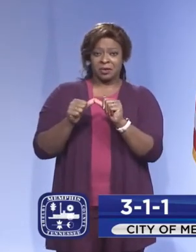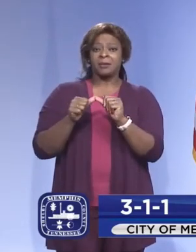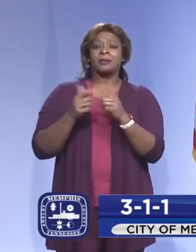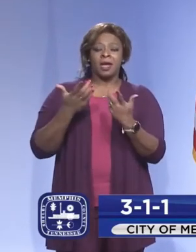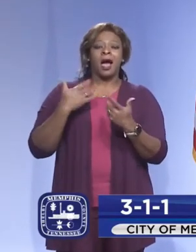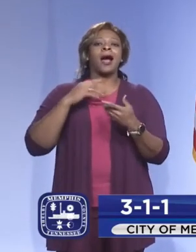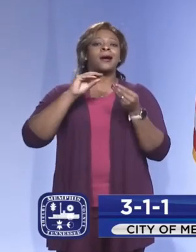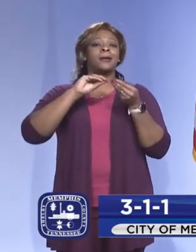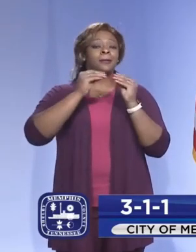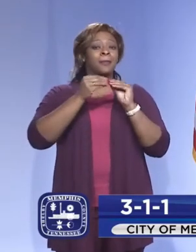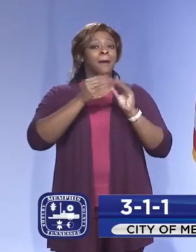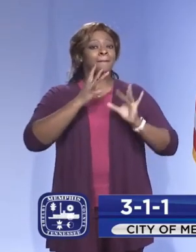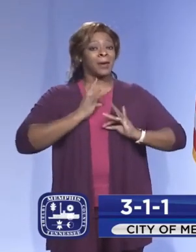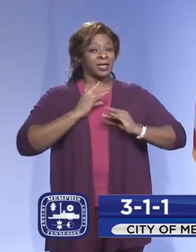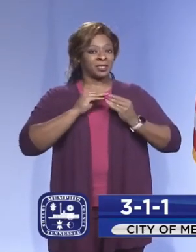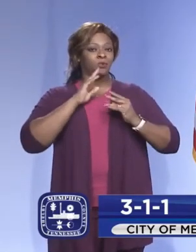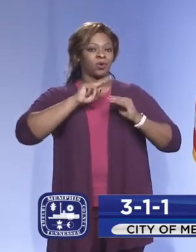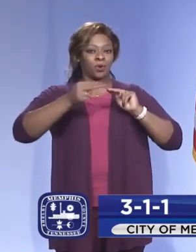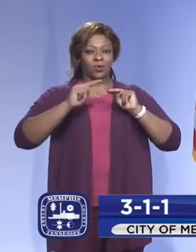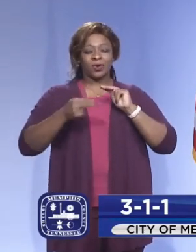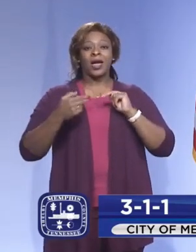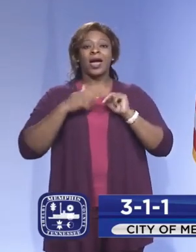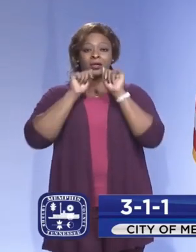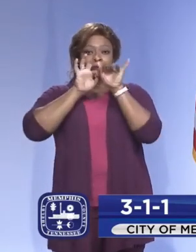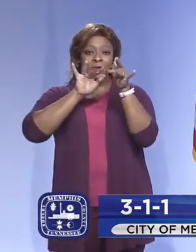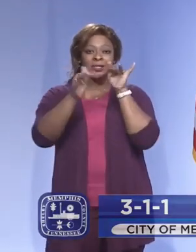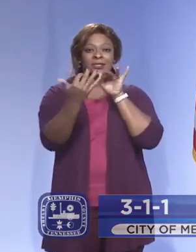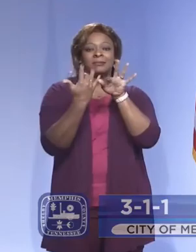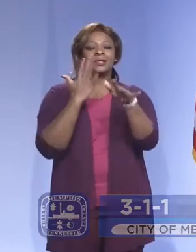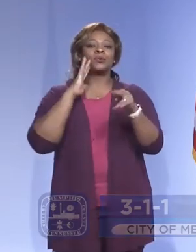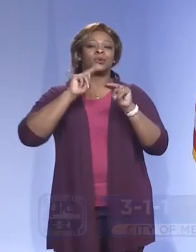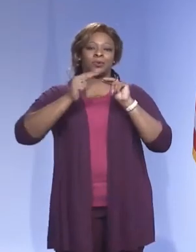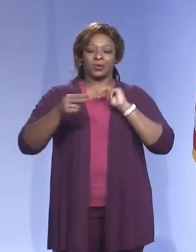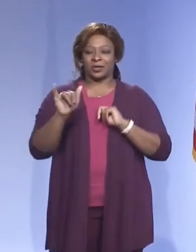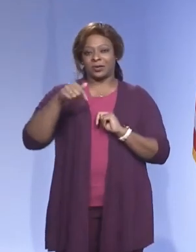continue to go down and our transmission will continue to go down in Shelby County.